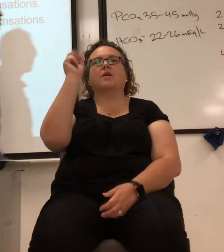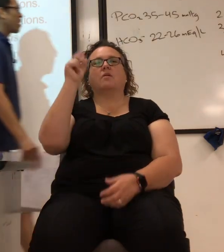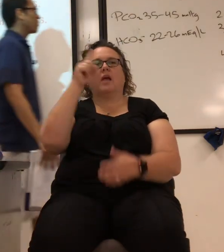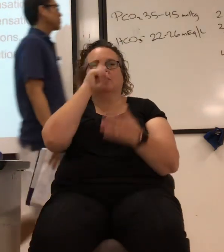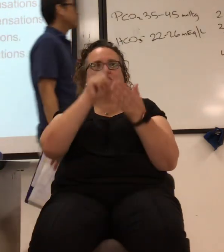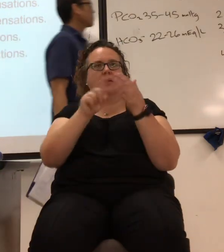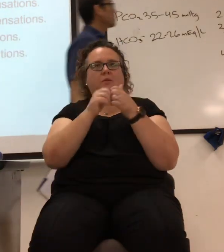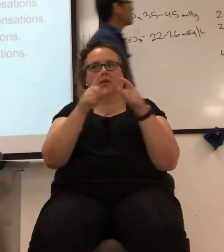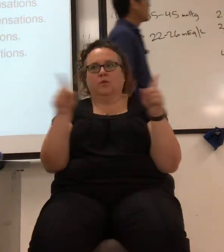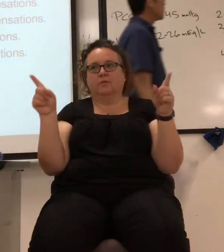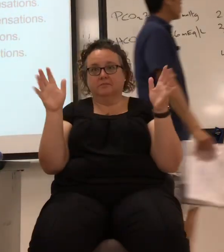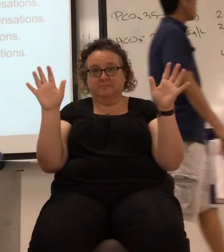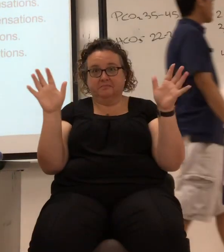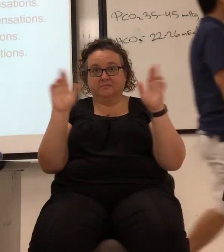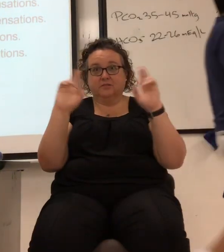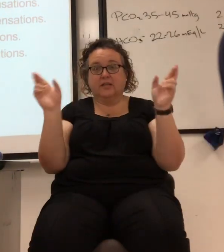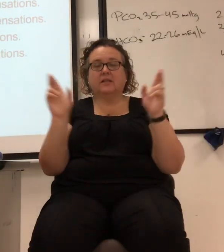Does that make sense? Yeah.